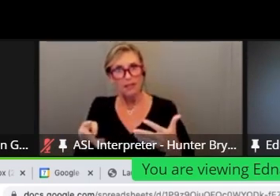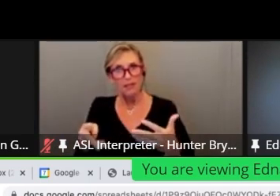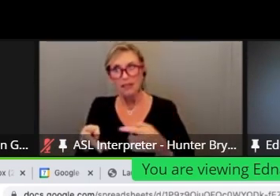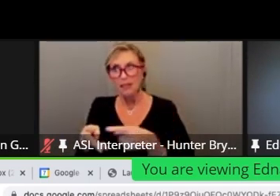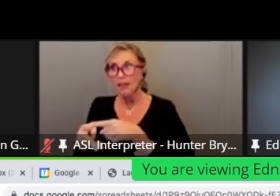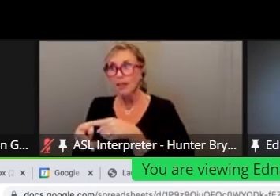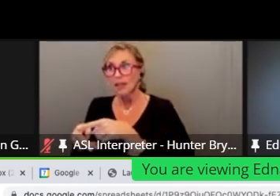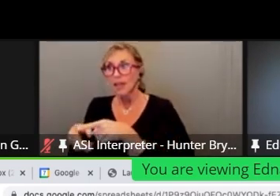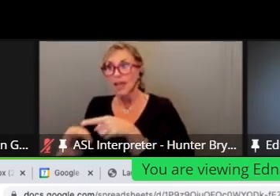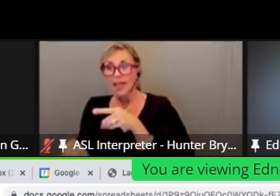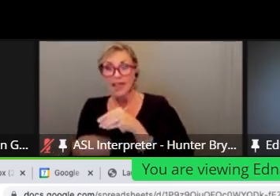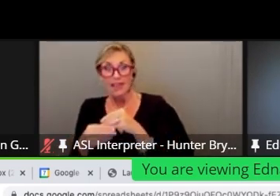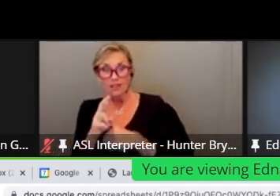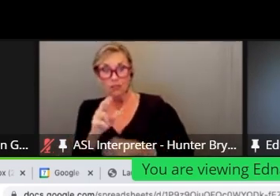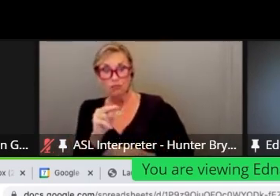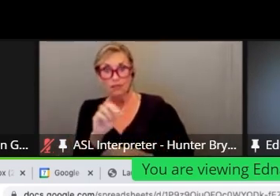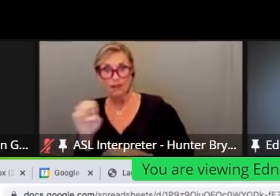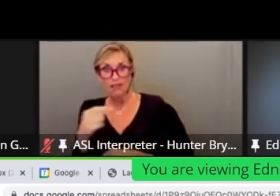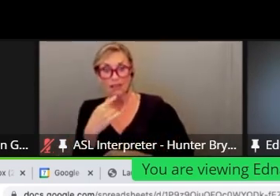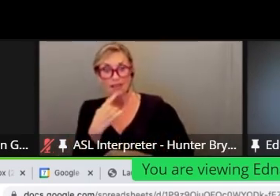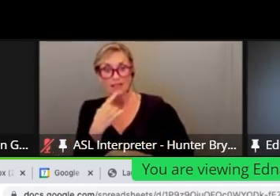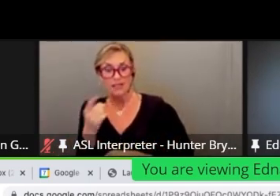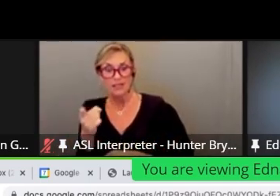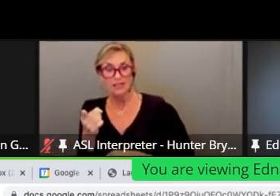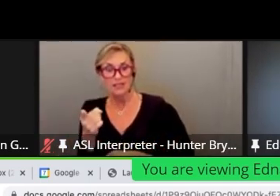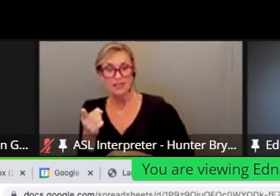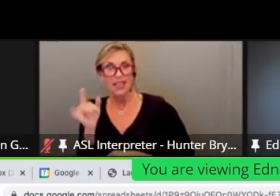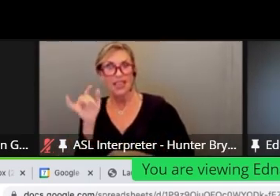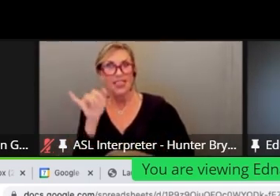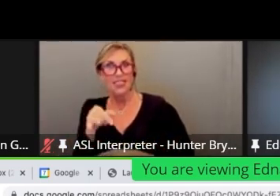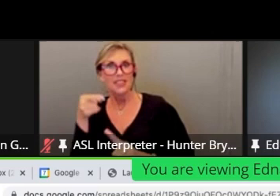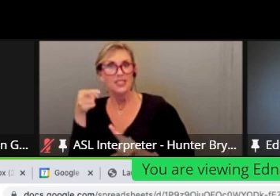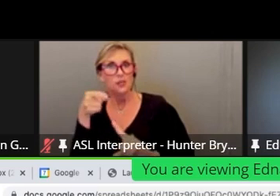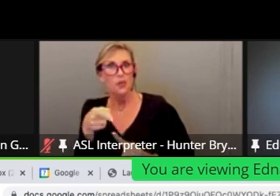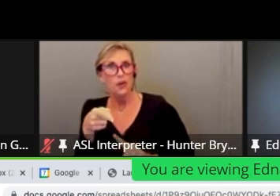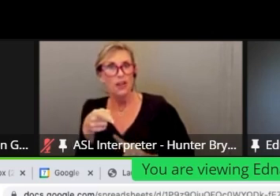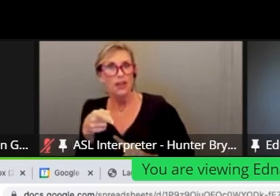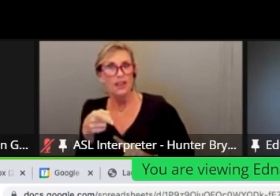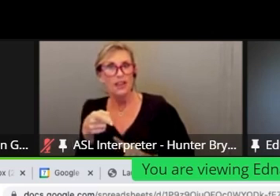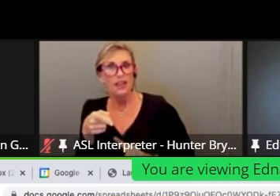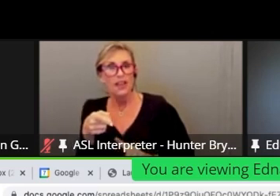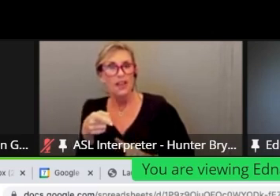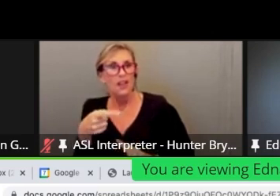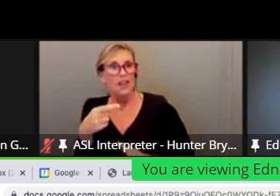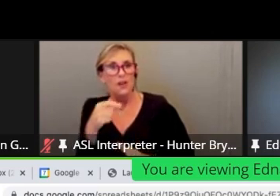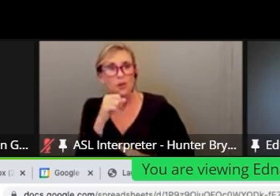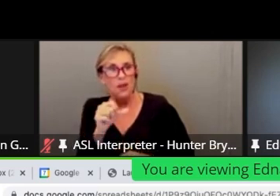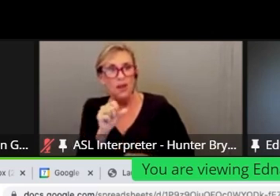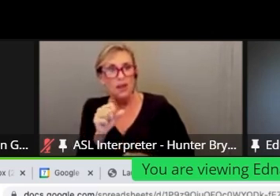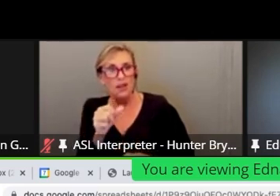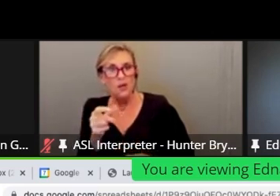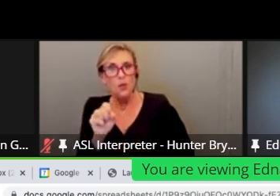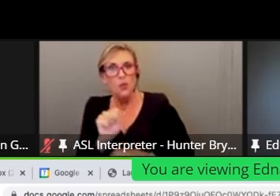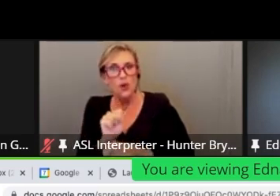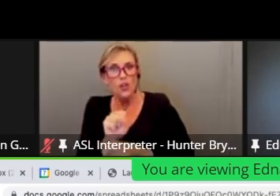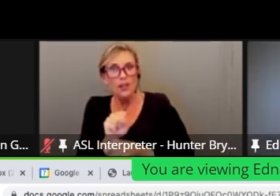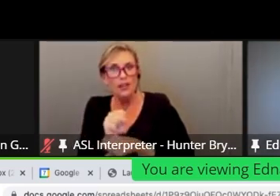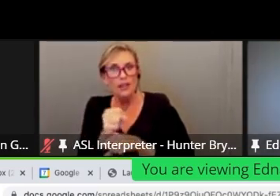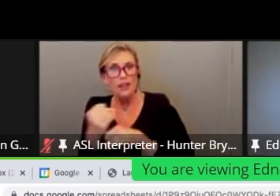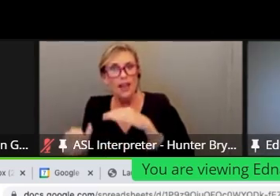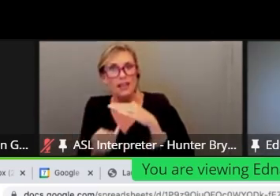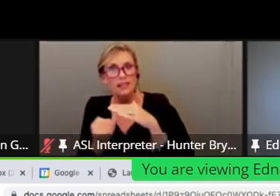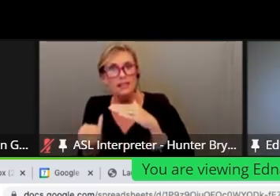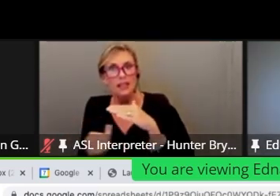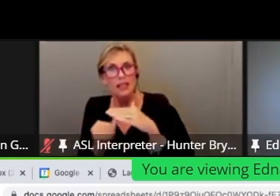goes to the point of us not working in isolation. And I'm not sure if there's anyone on